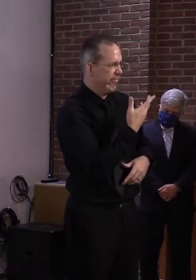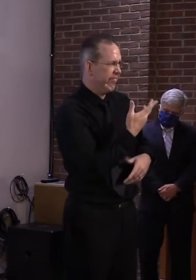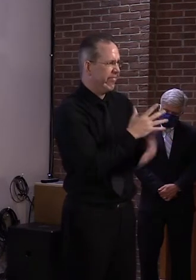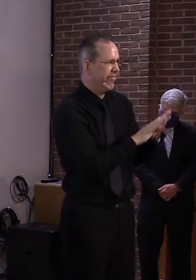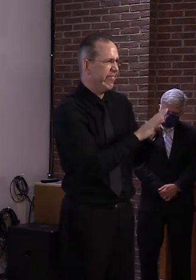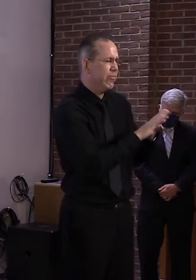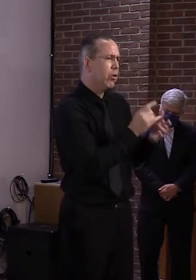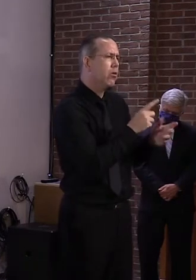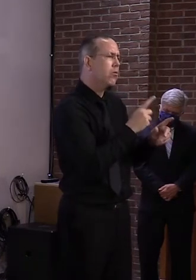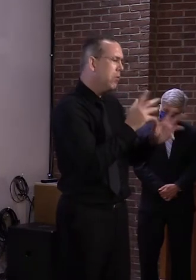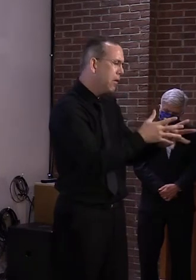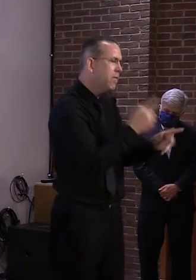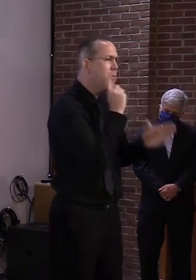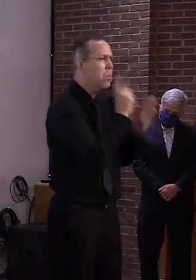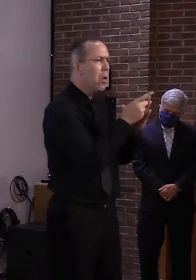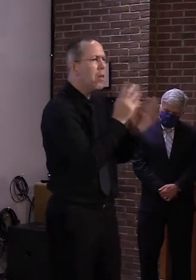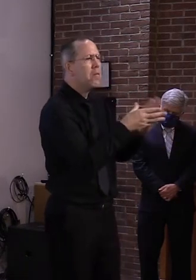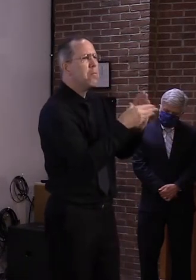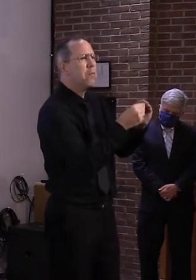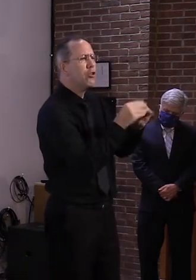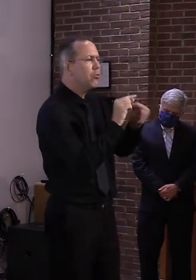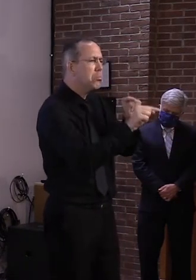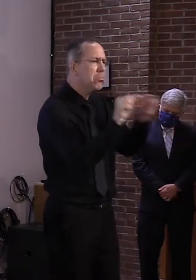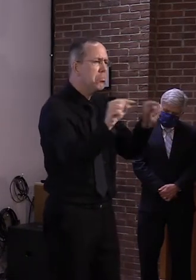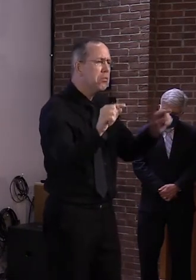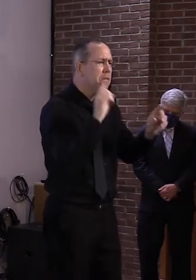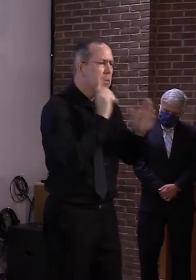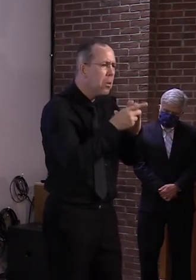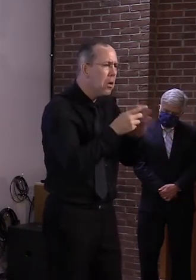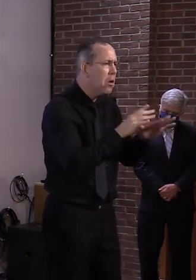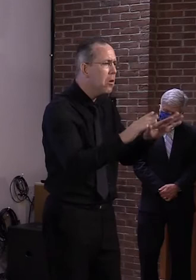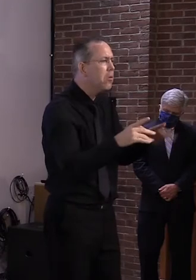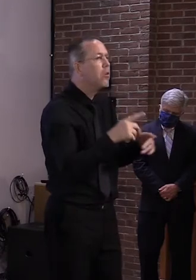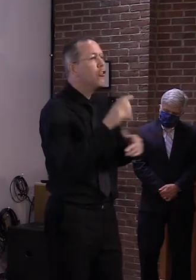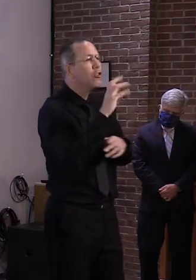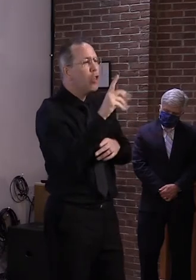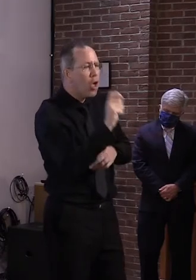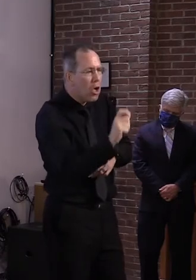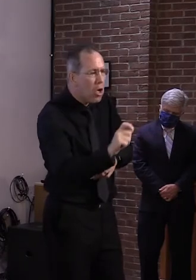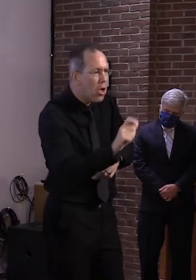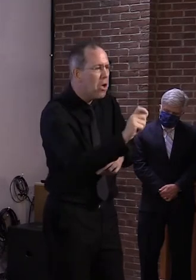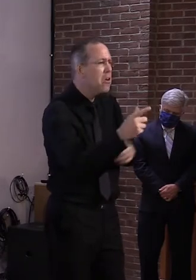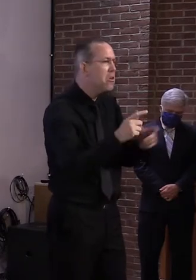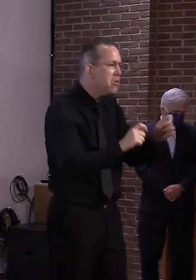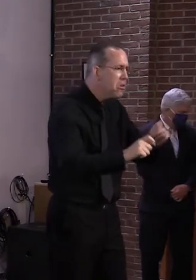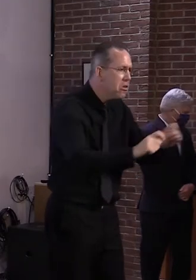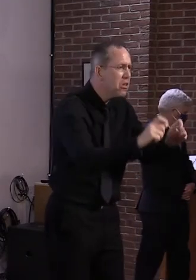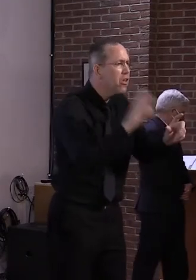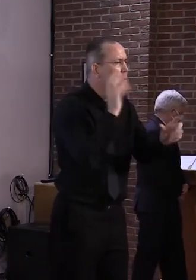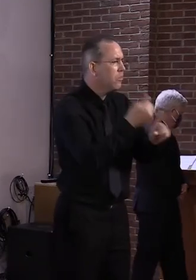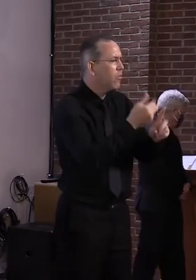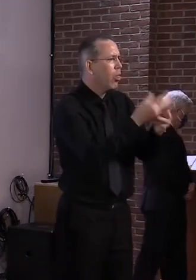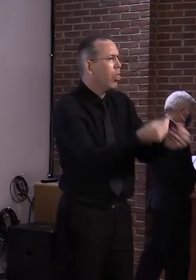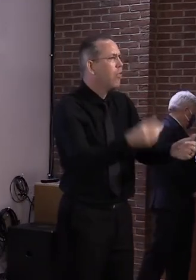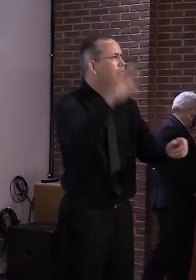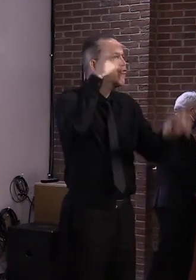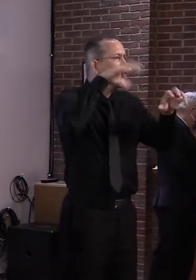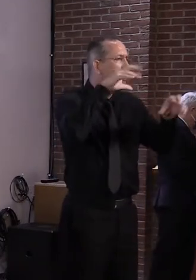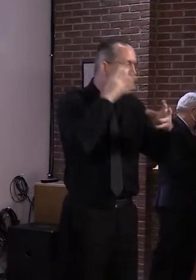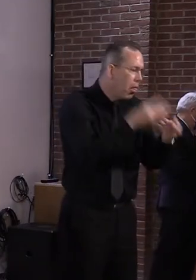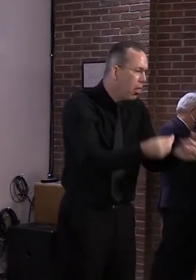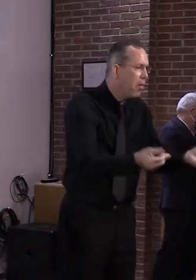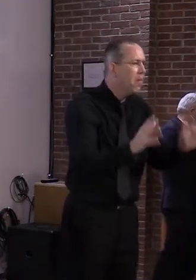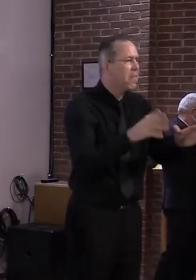it's using chalk on some concrete or on a street or so forth, I think that should